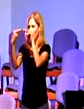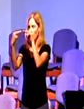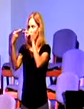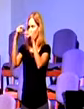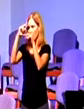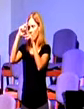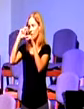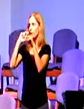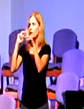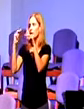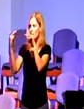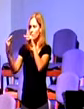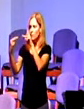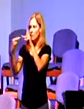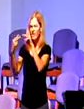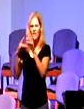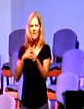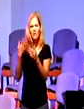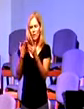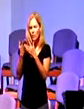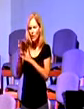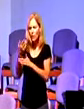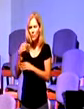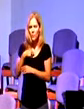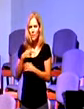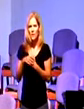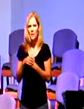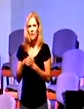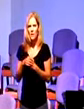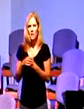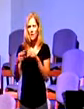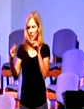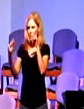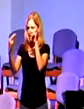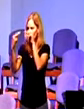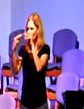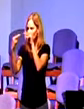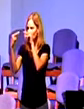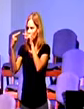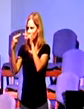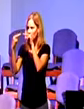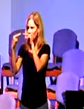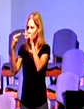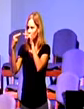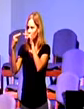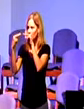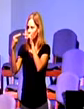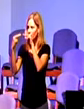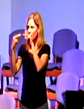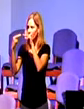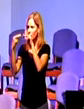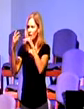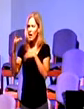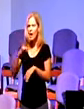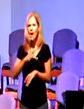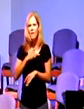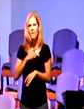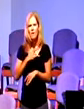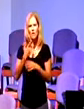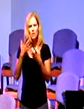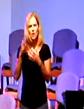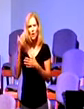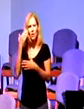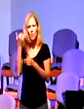looked like she was looking right through me. And just looking into her eyes, I felt like she already